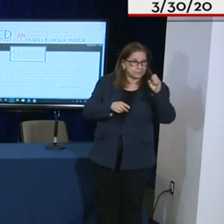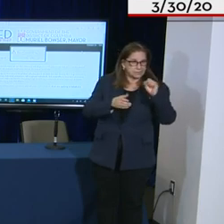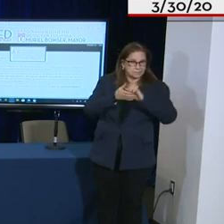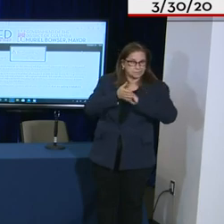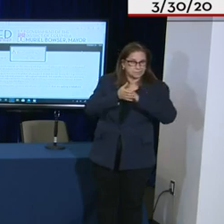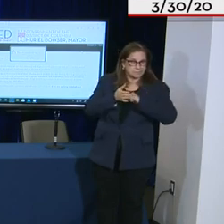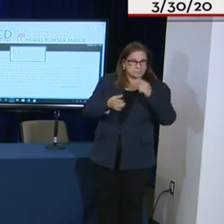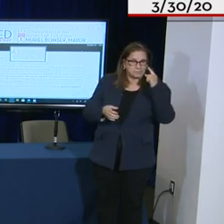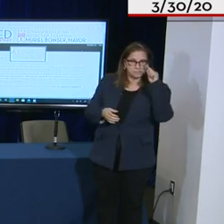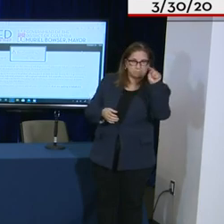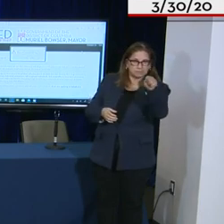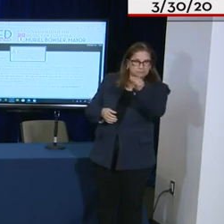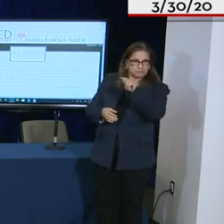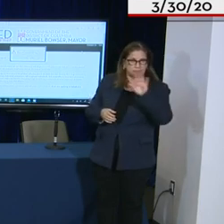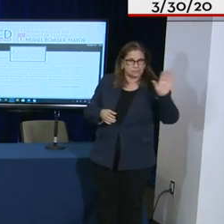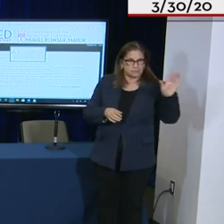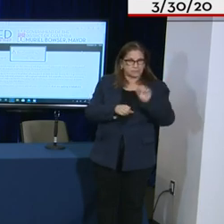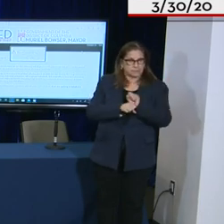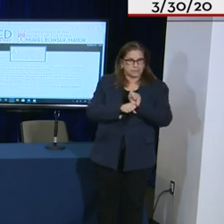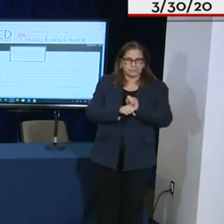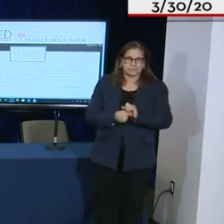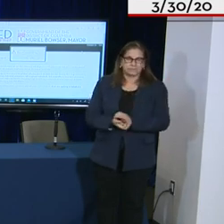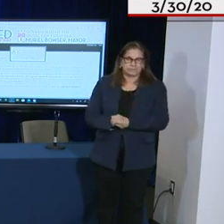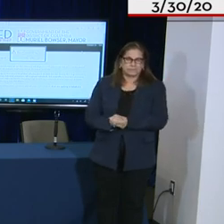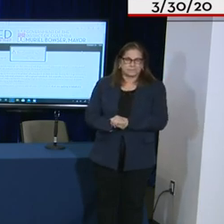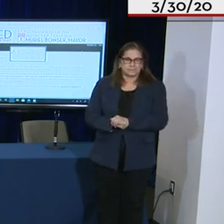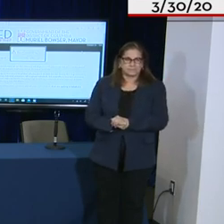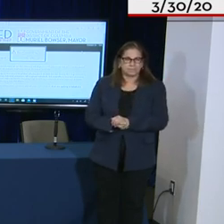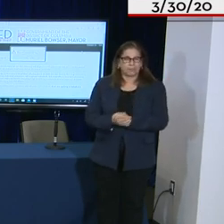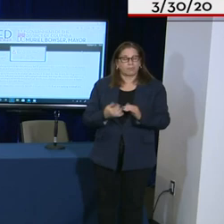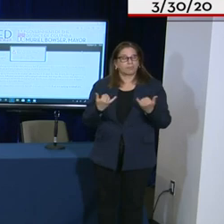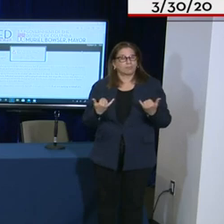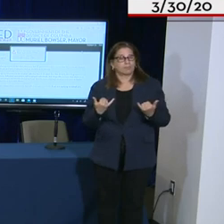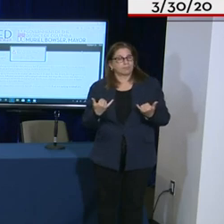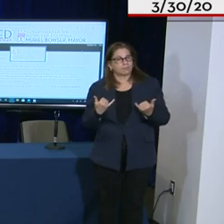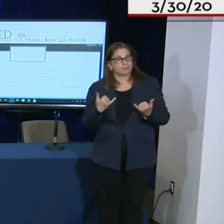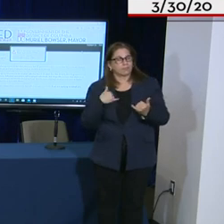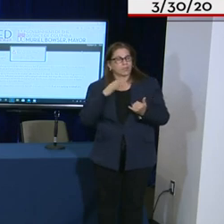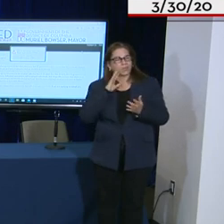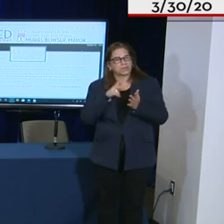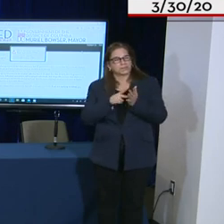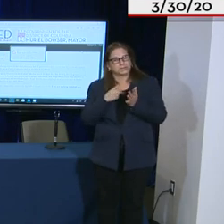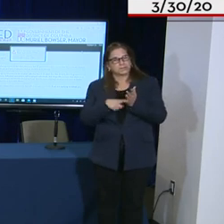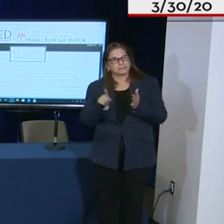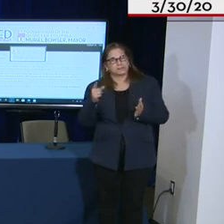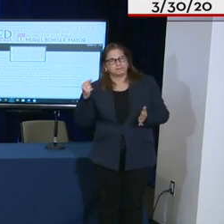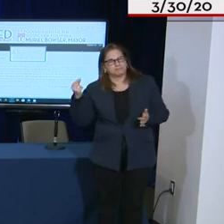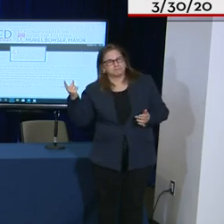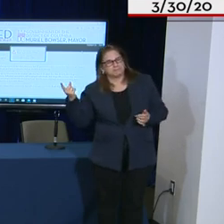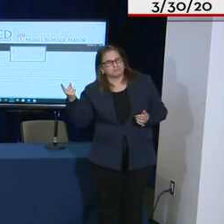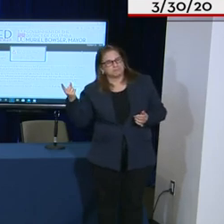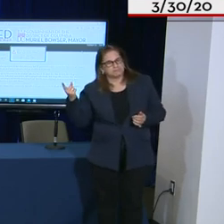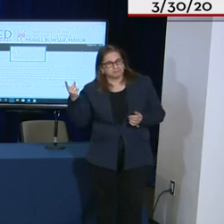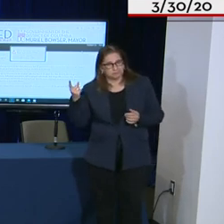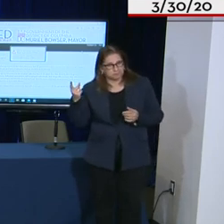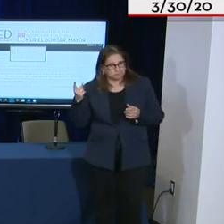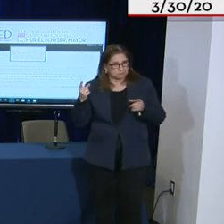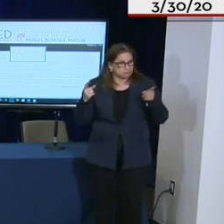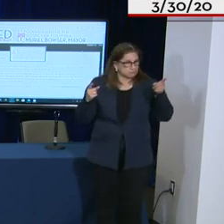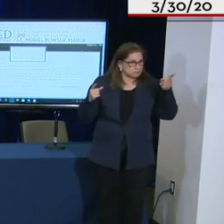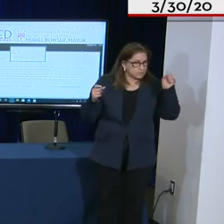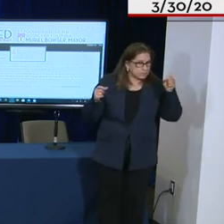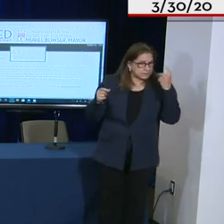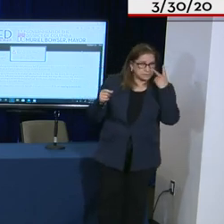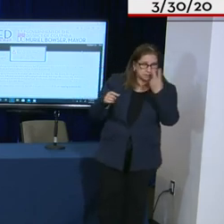employees. What I will do, Christy, just to double check that employers cannot see every single individual that's applied for unemployment